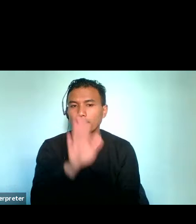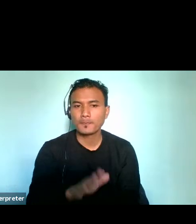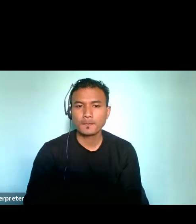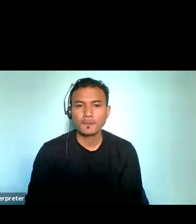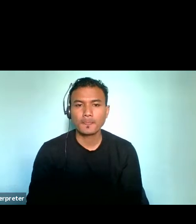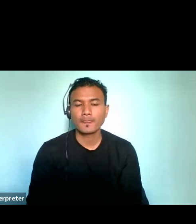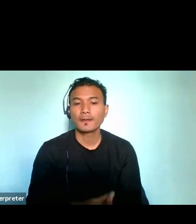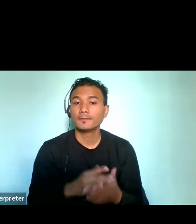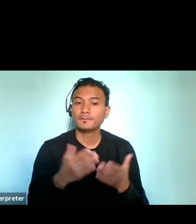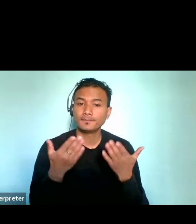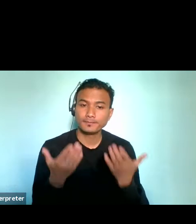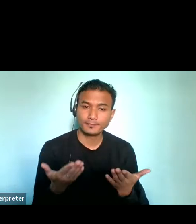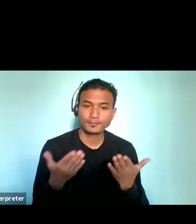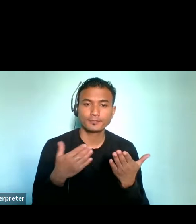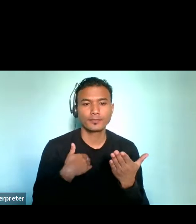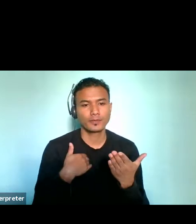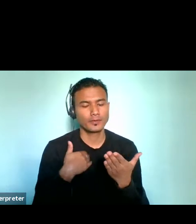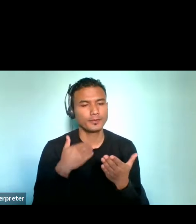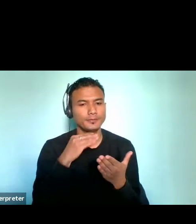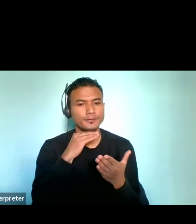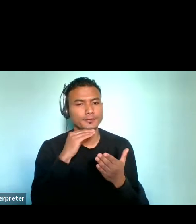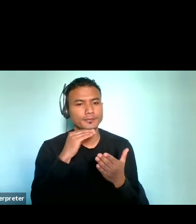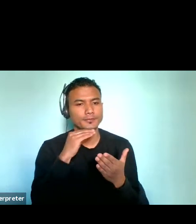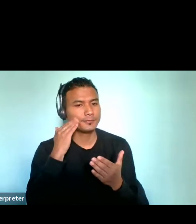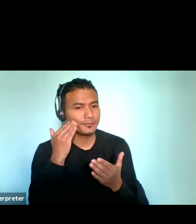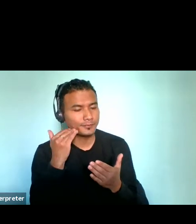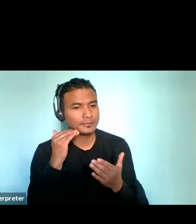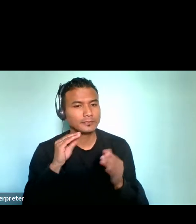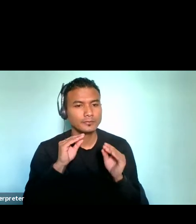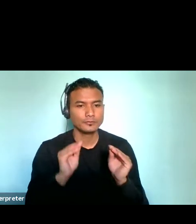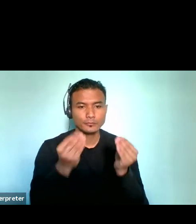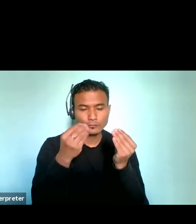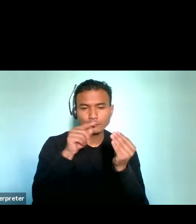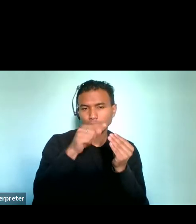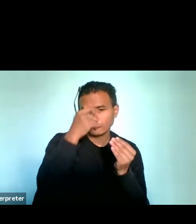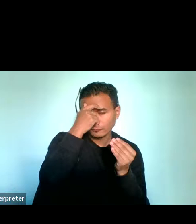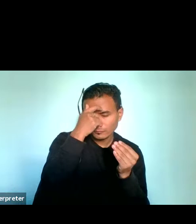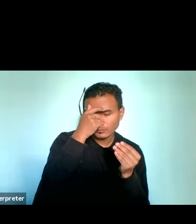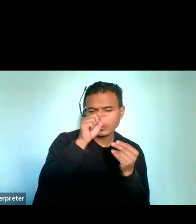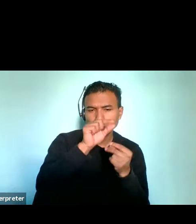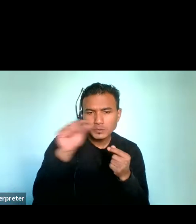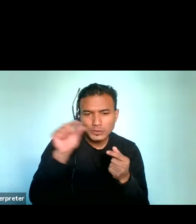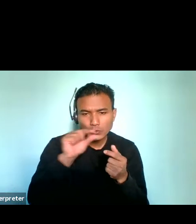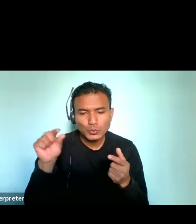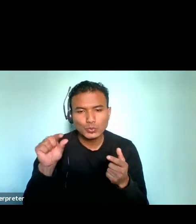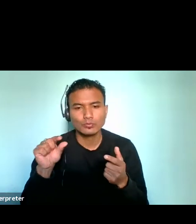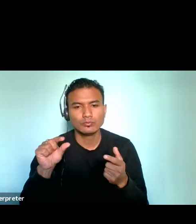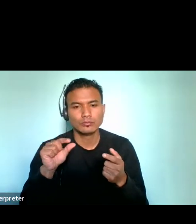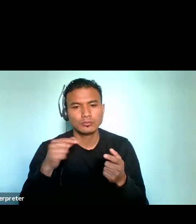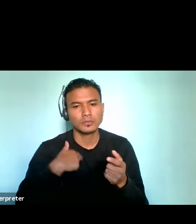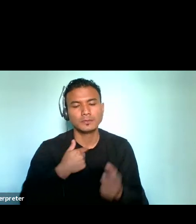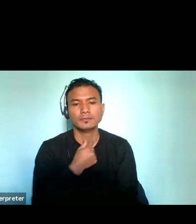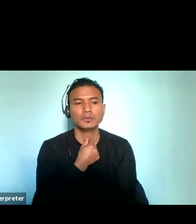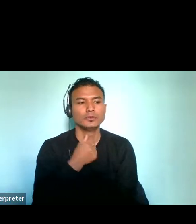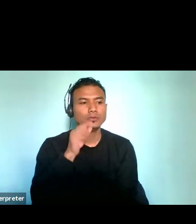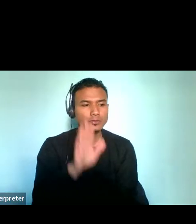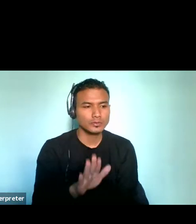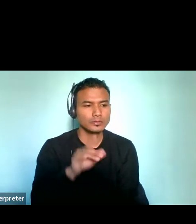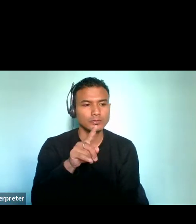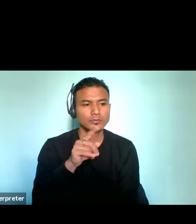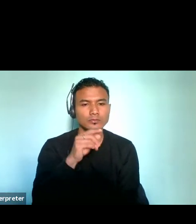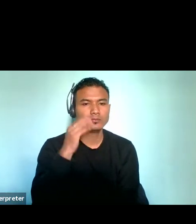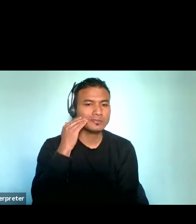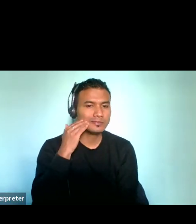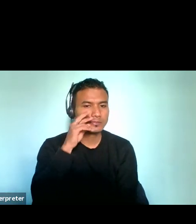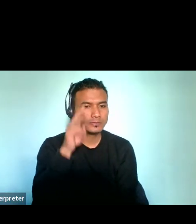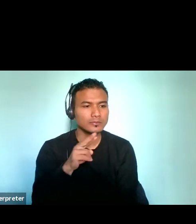Also, yes, the women and youth, even though there are problems and issues, I do believe that the strength of women and